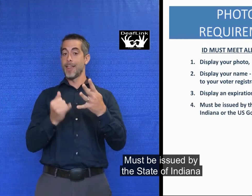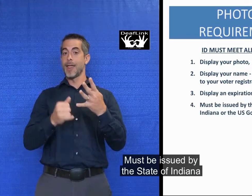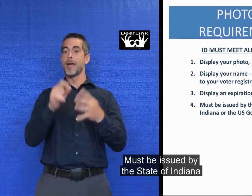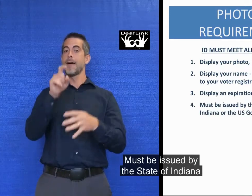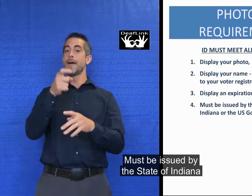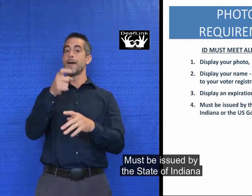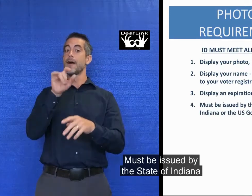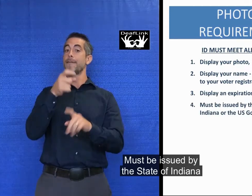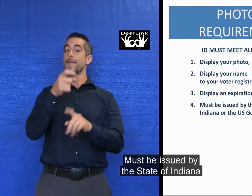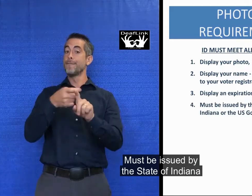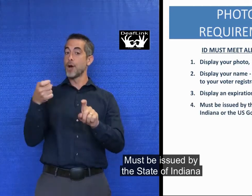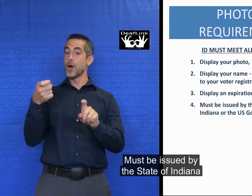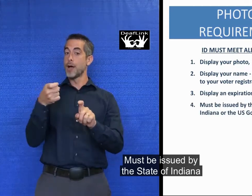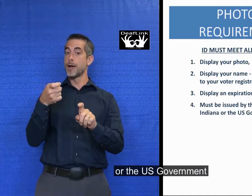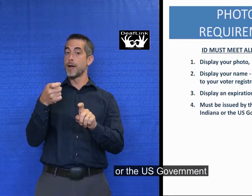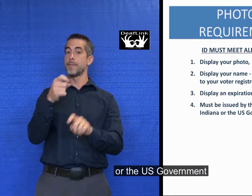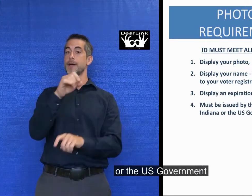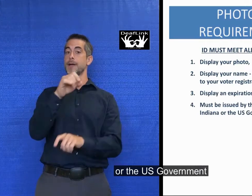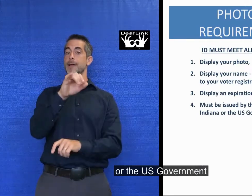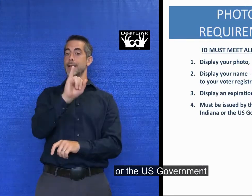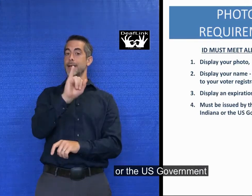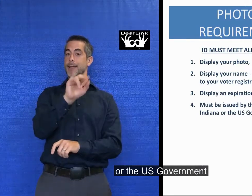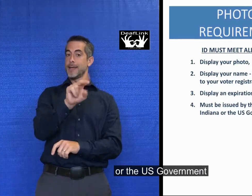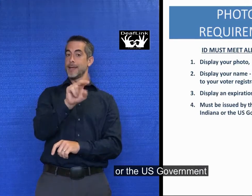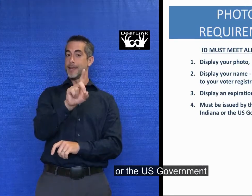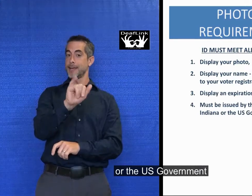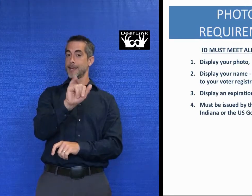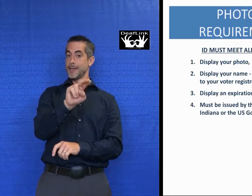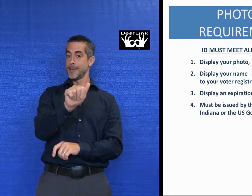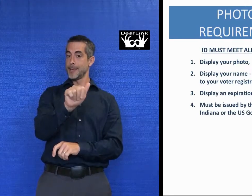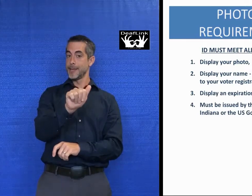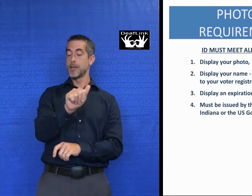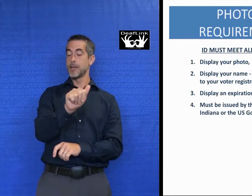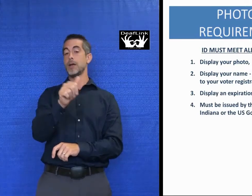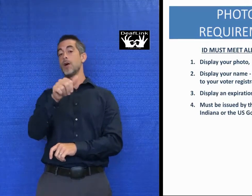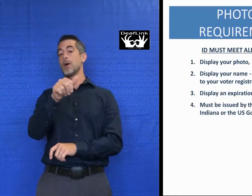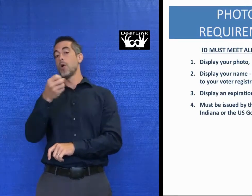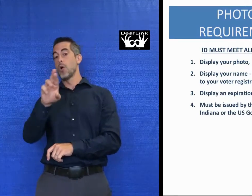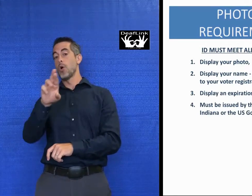must be issued by the state of Indiana or the U.S. government.